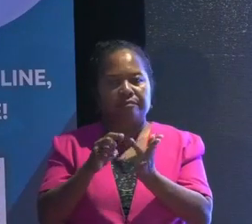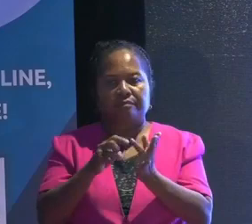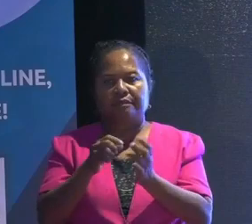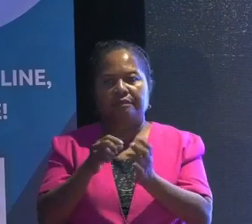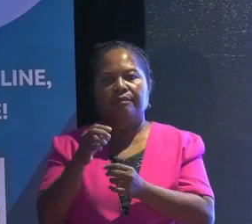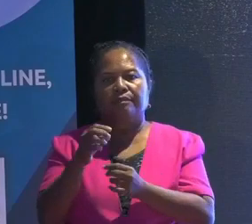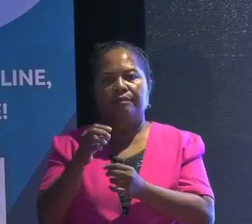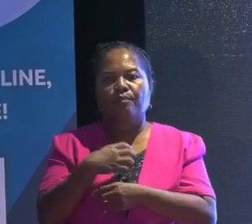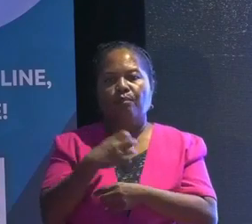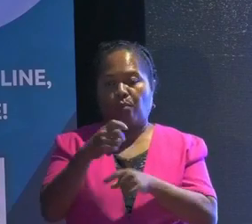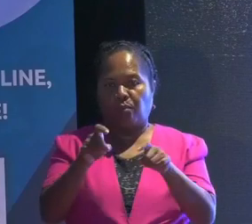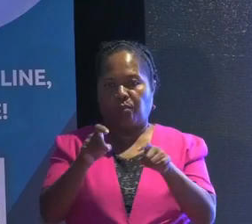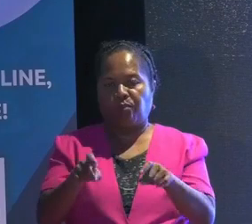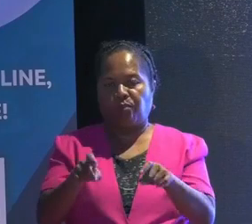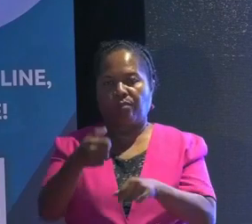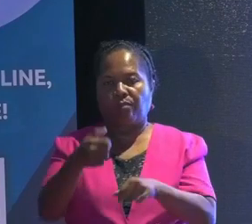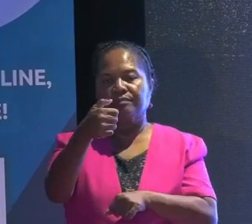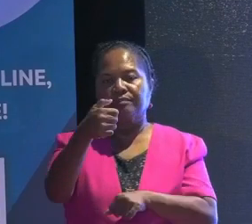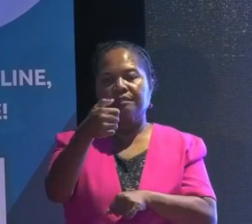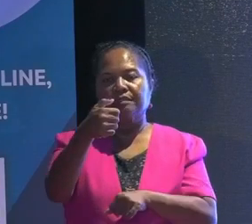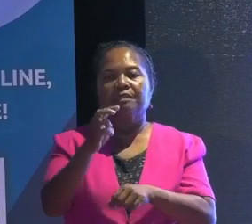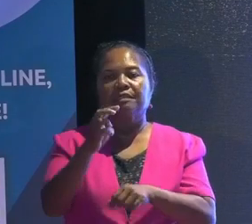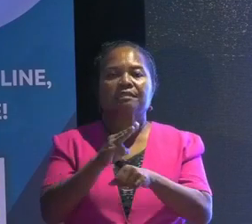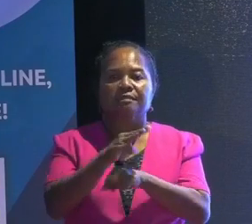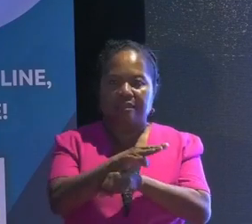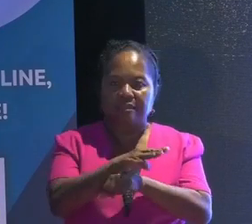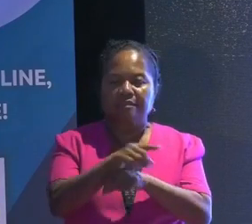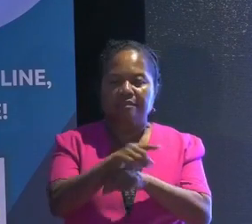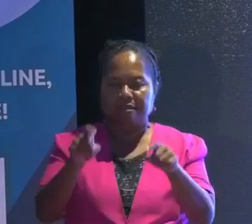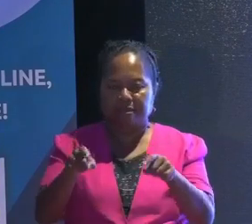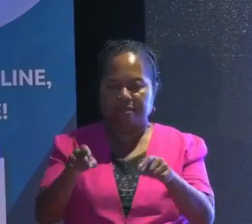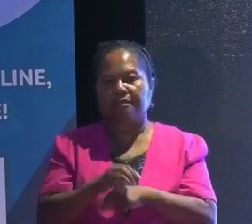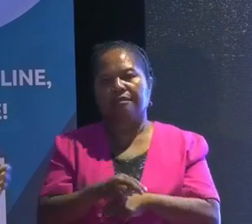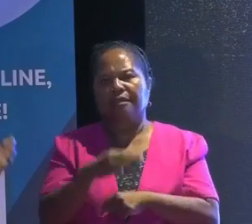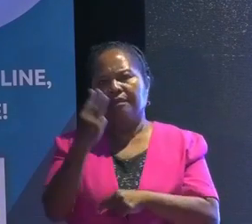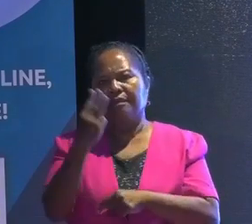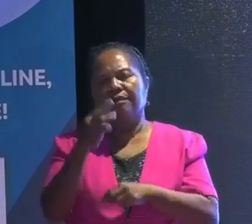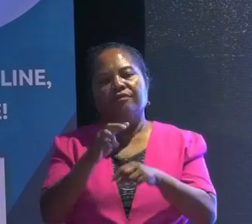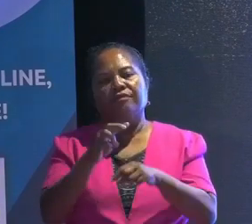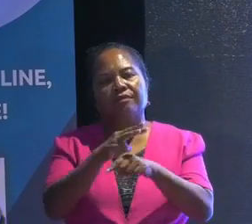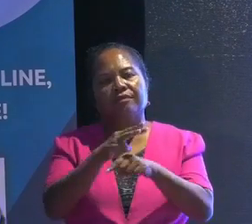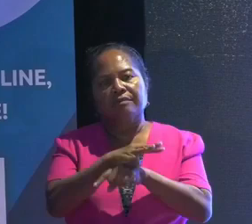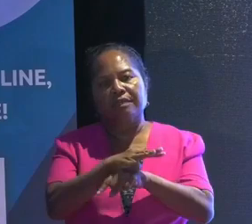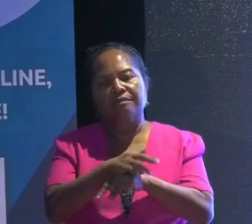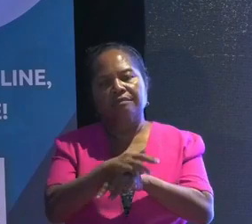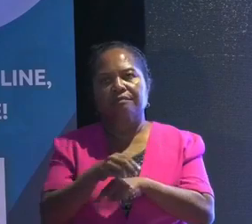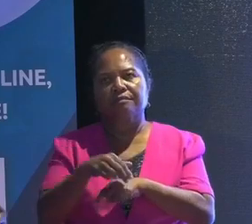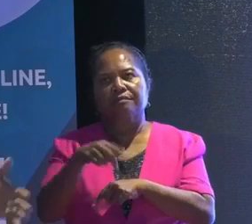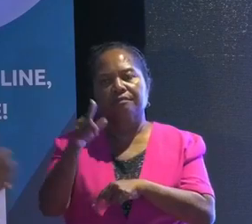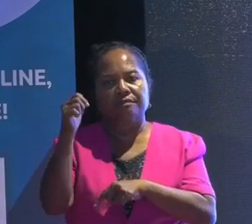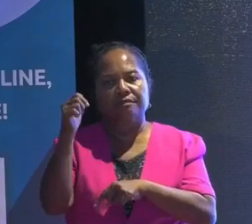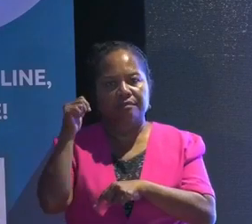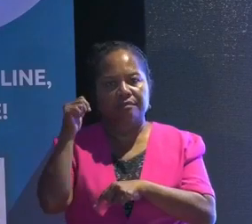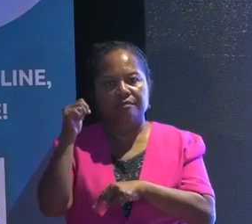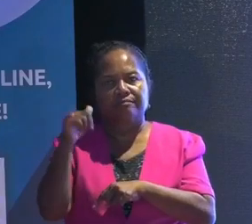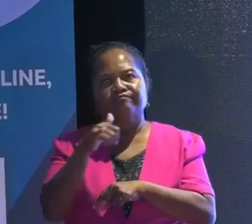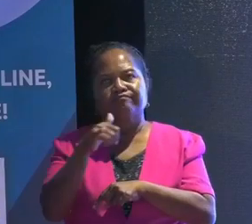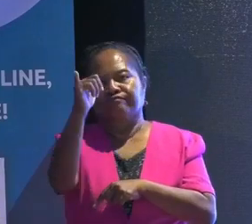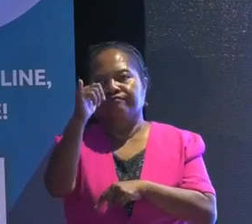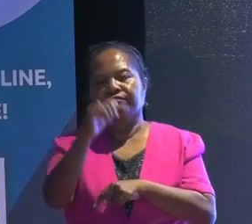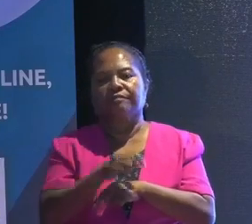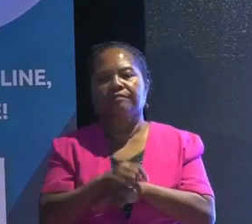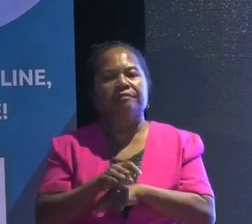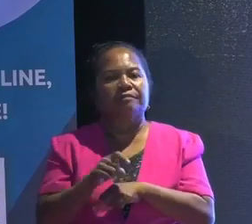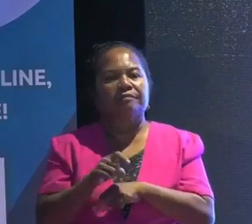months, they will be taxed as a resident. But if they work for 3 months and go back overseas, they